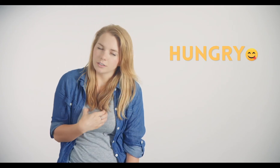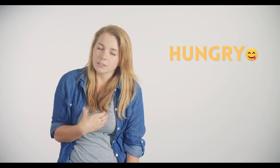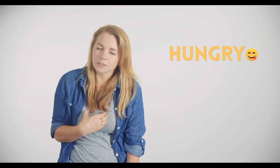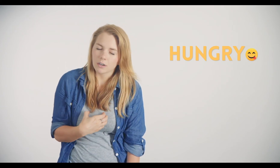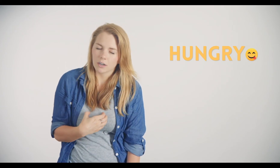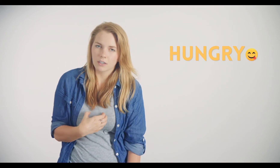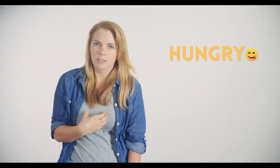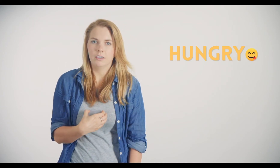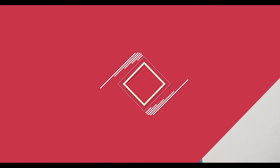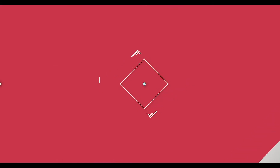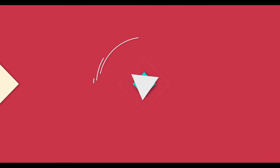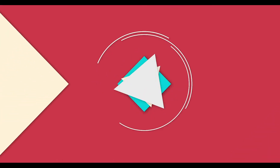you are.